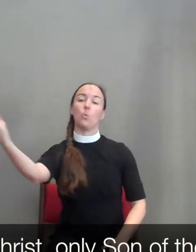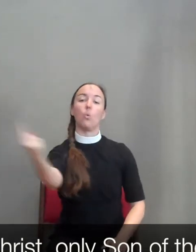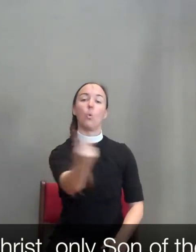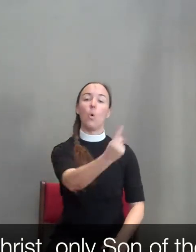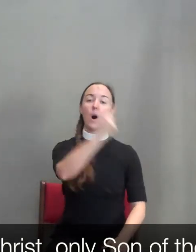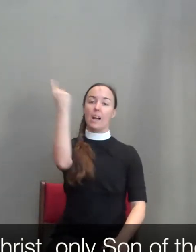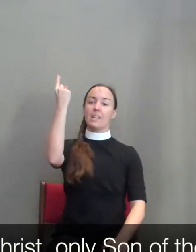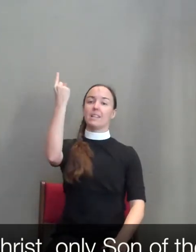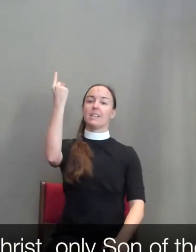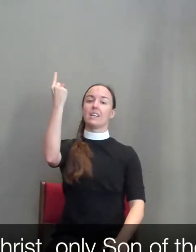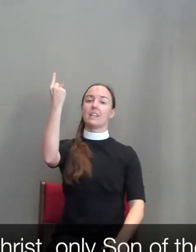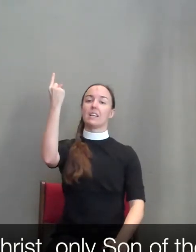one